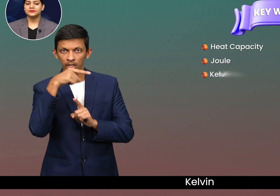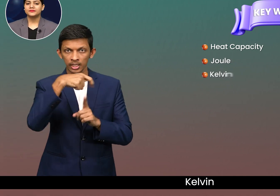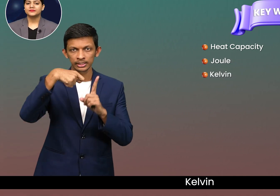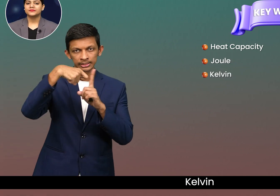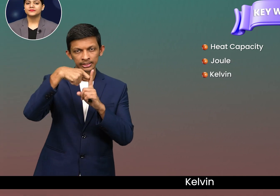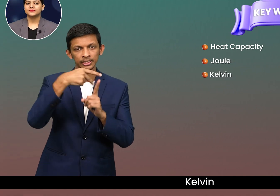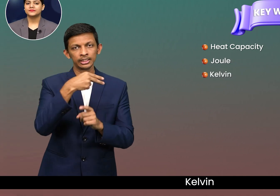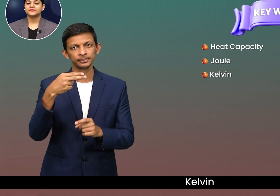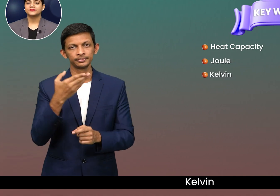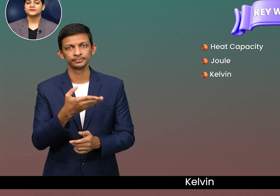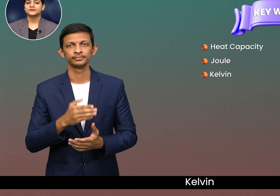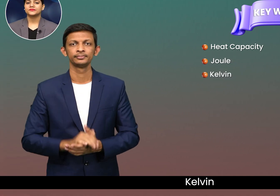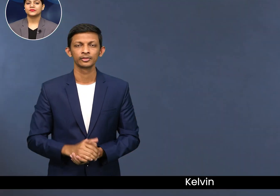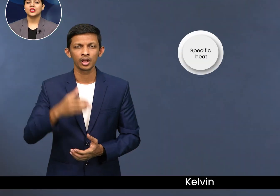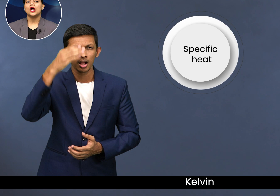Kelvin,